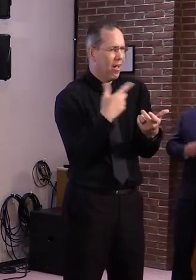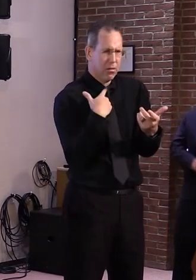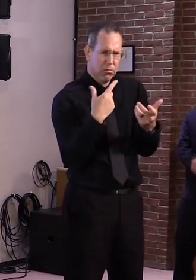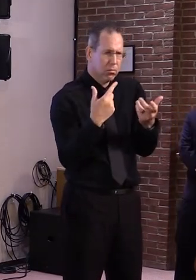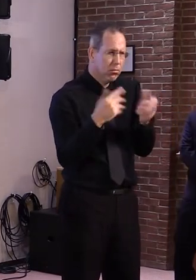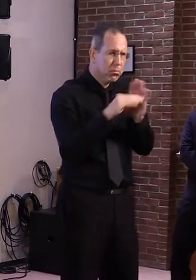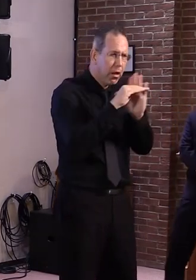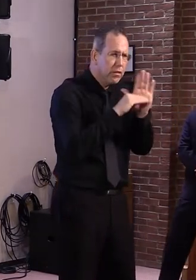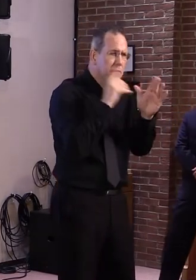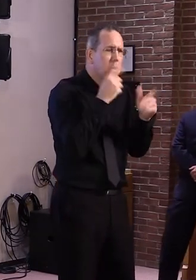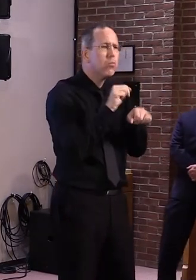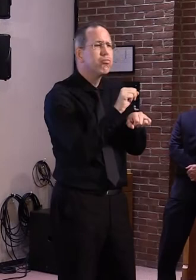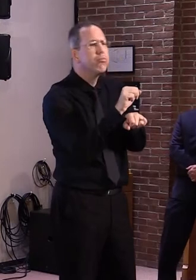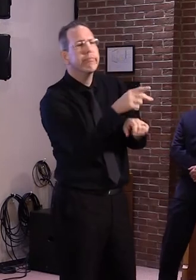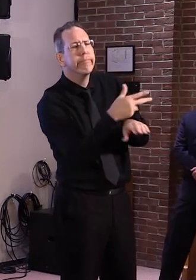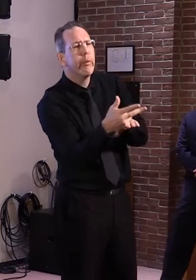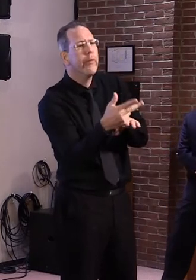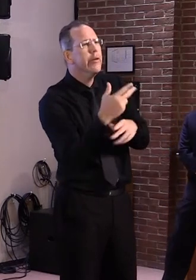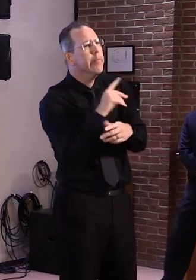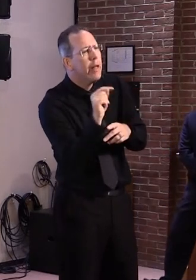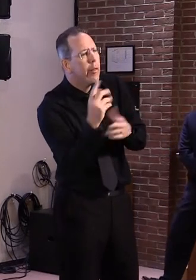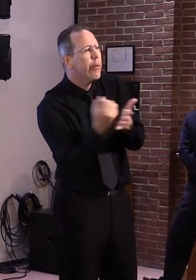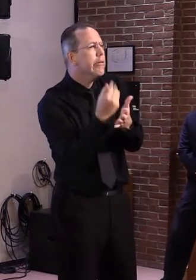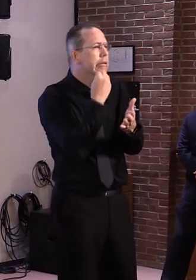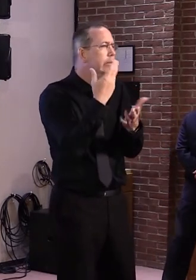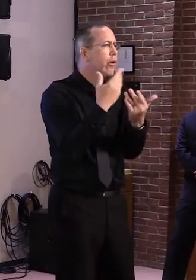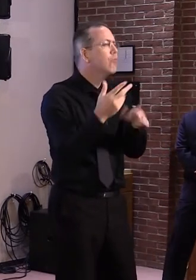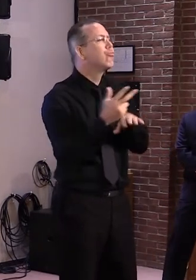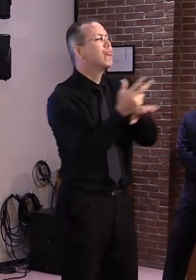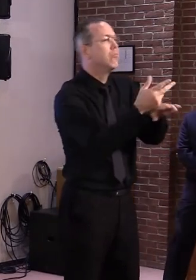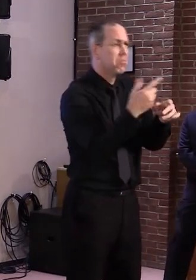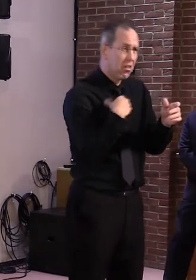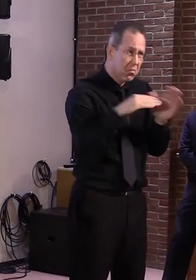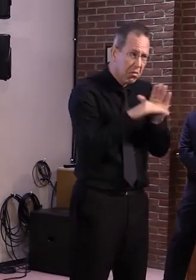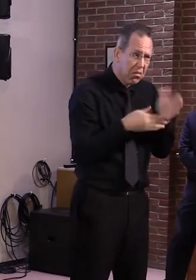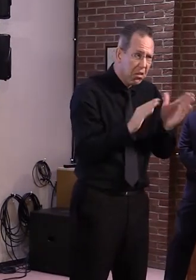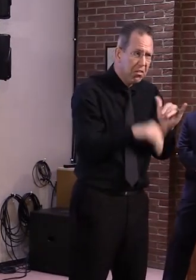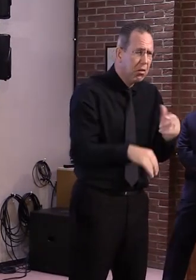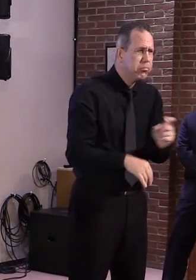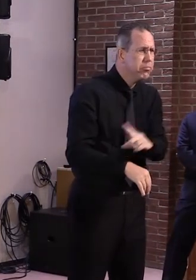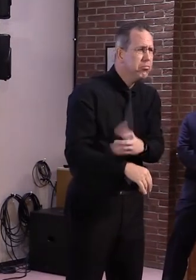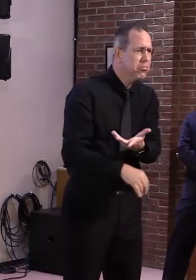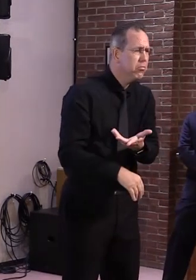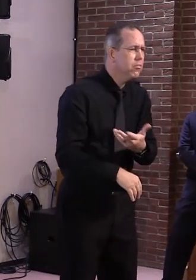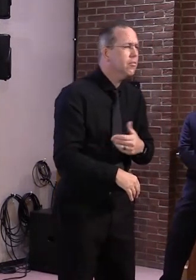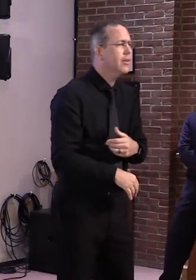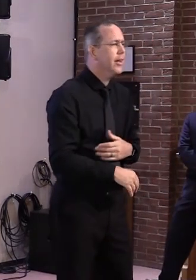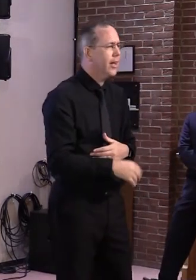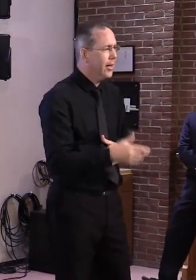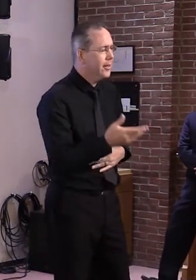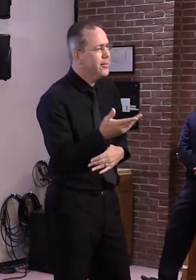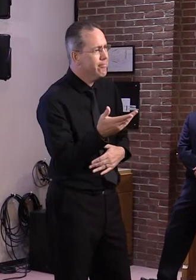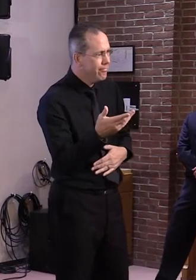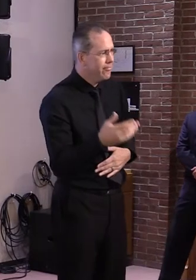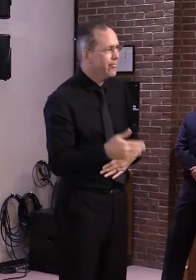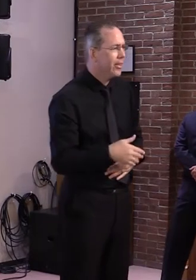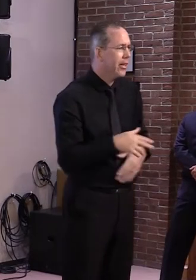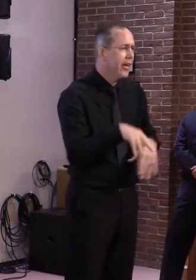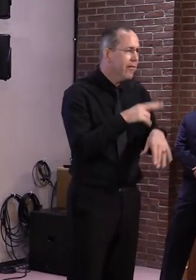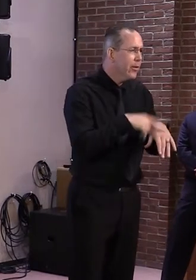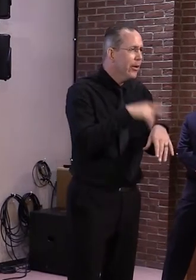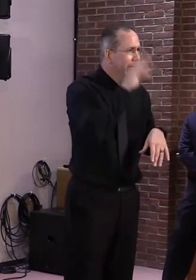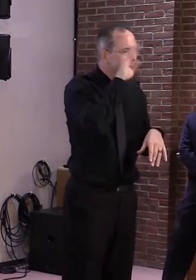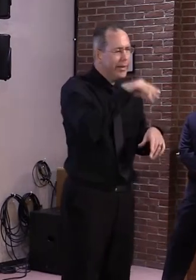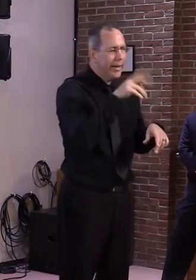forth, but to maintain the same guidelines that we are asking Vermonters to adhere to now individually, you know,